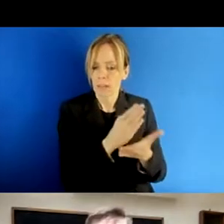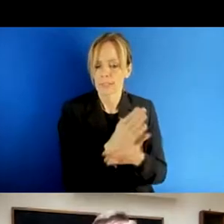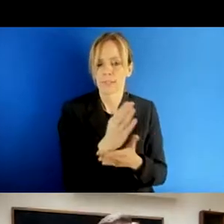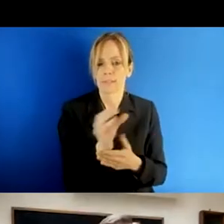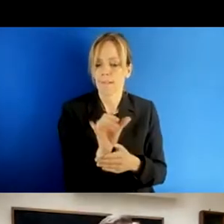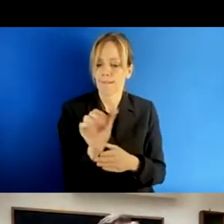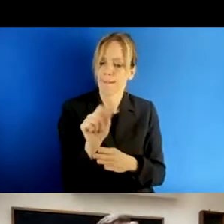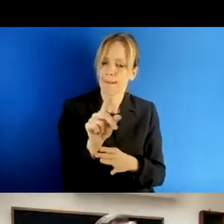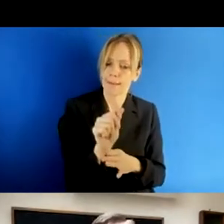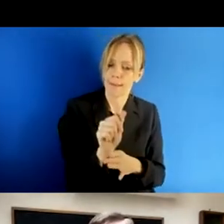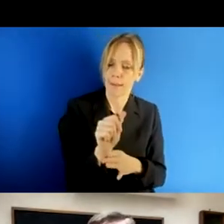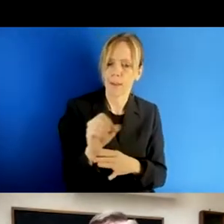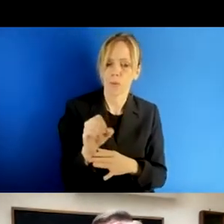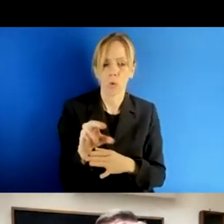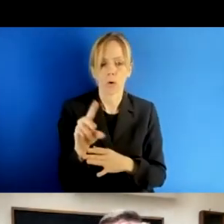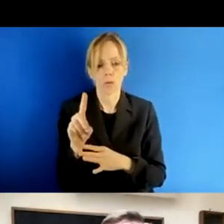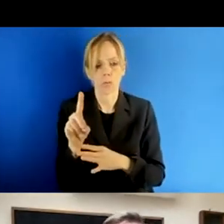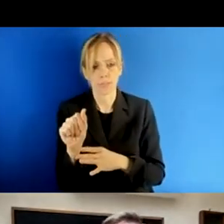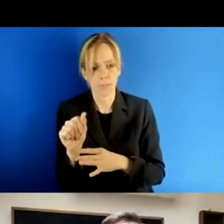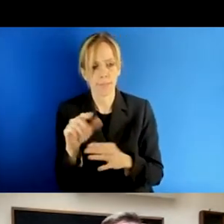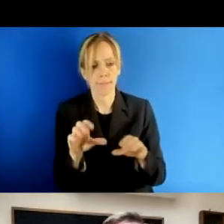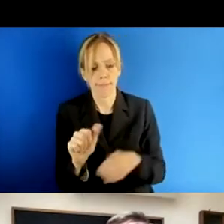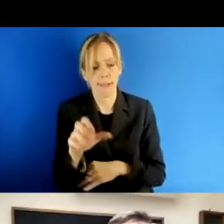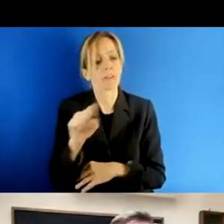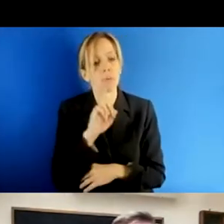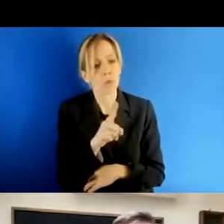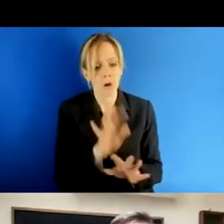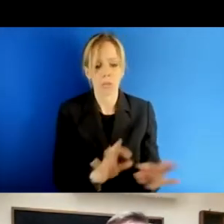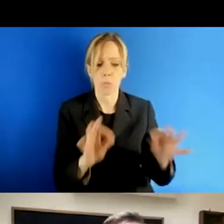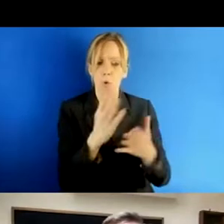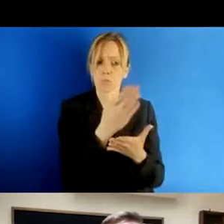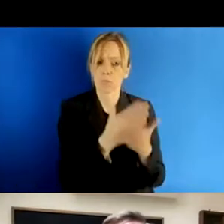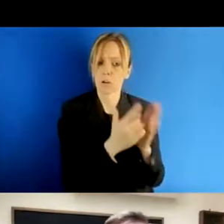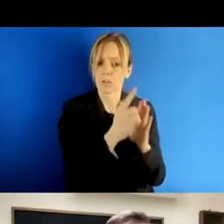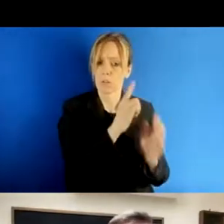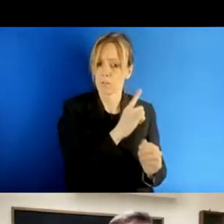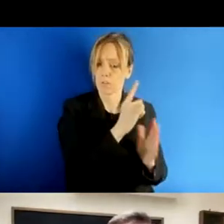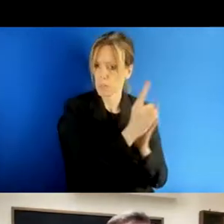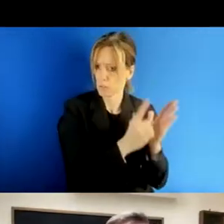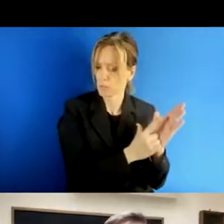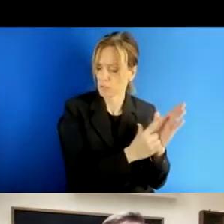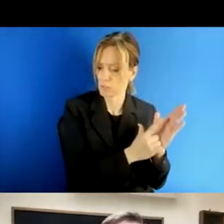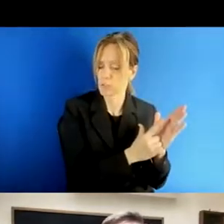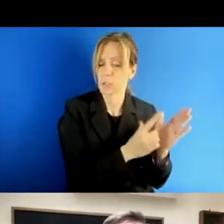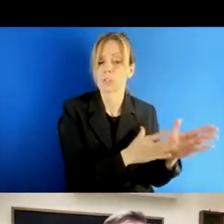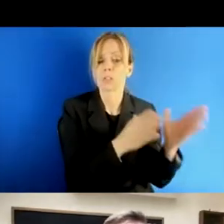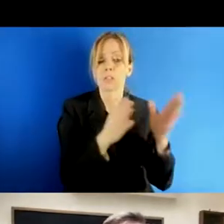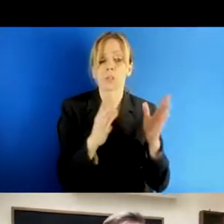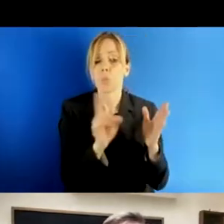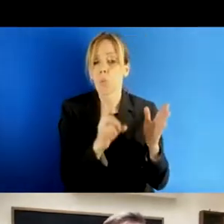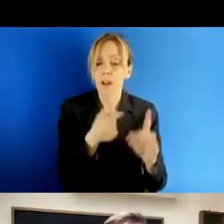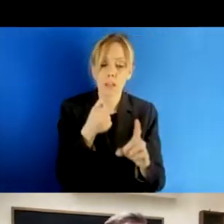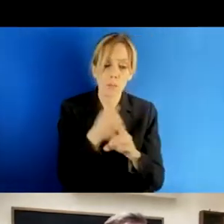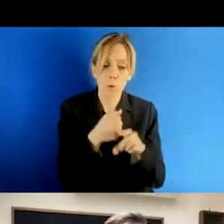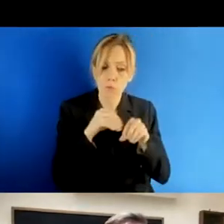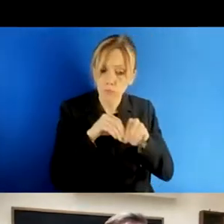incredibly important pieces of legislation. And the place where it had the most impact was changing